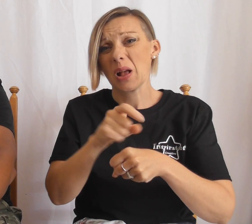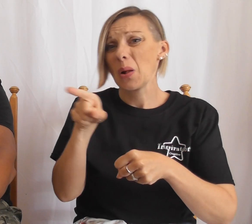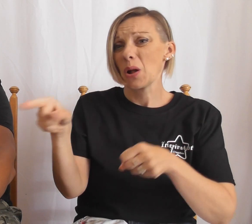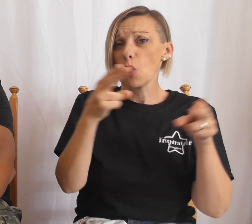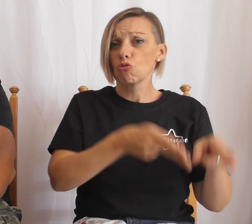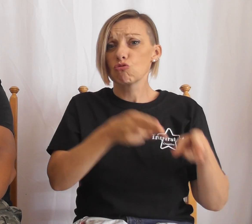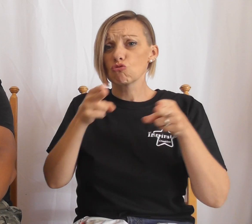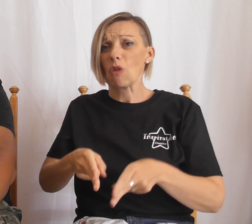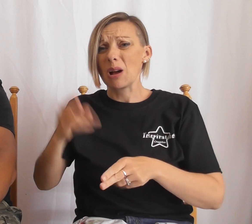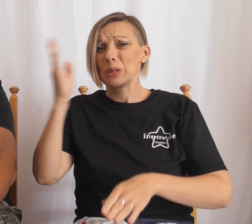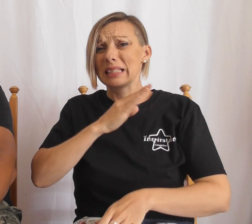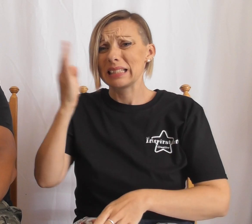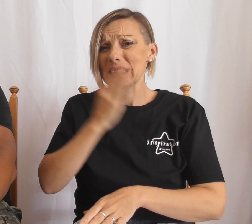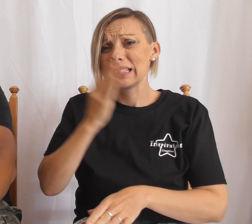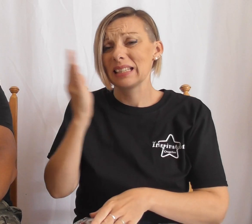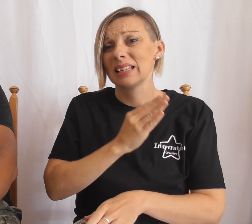those trousers stink."